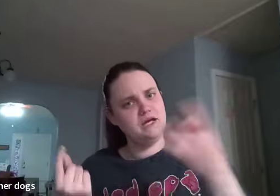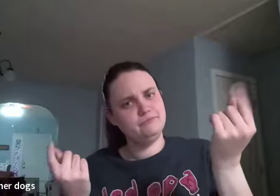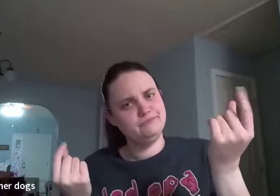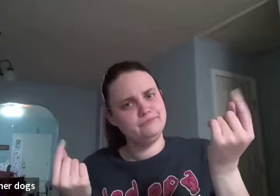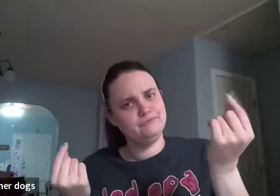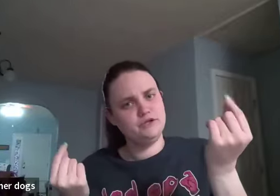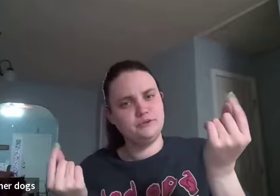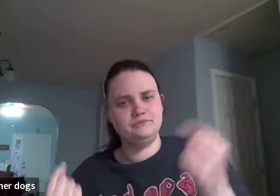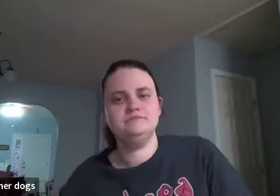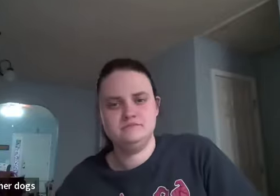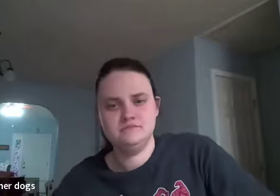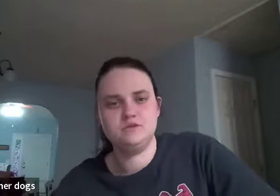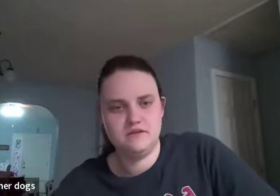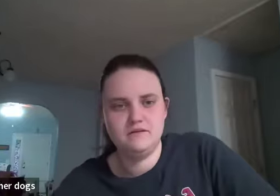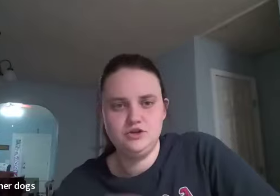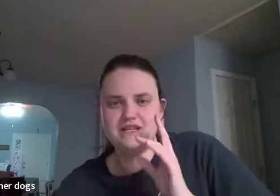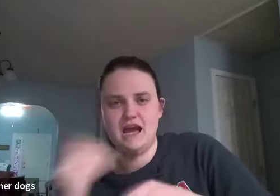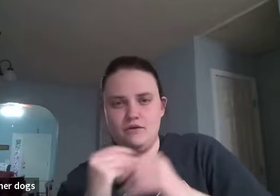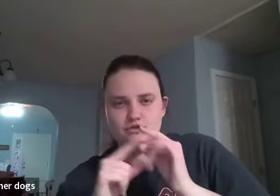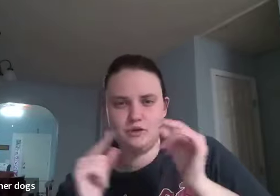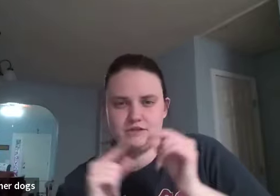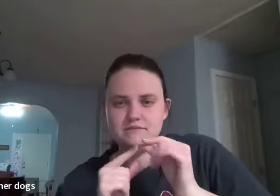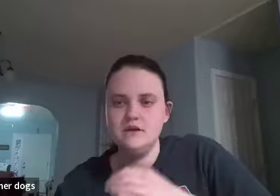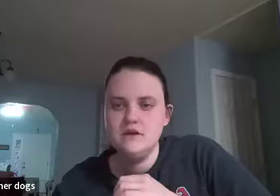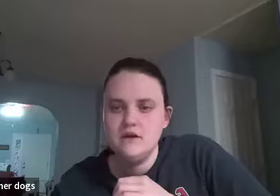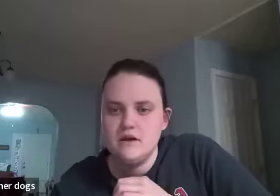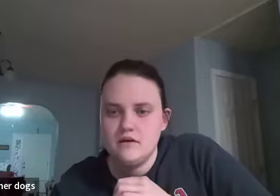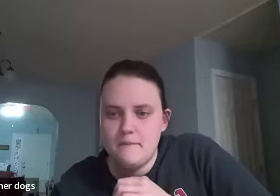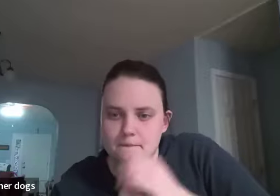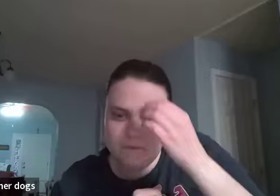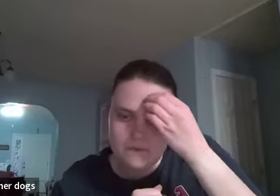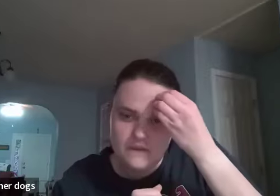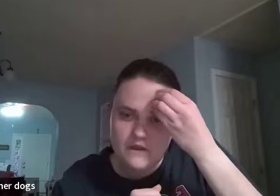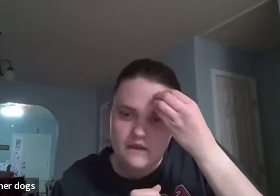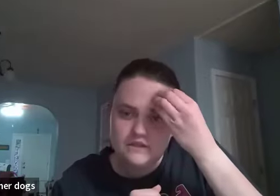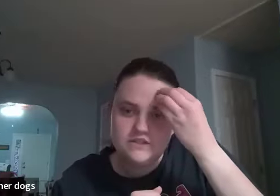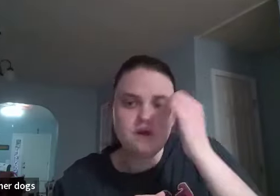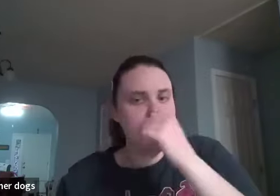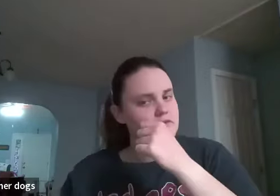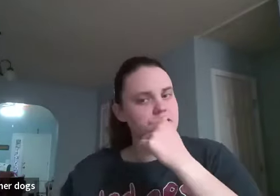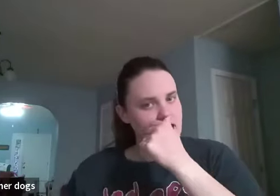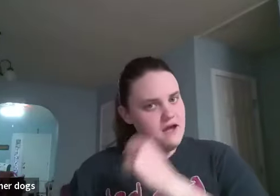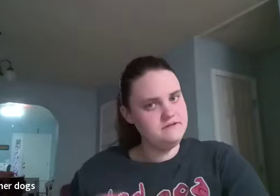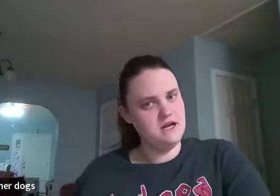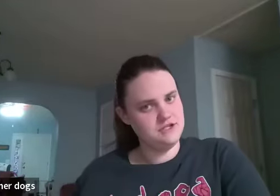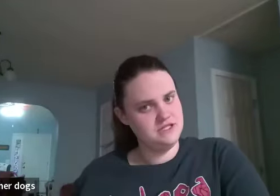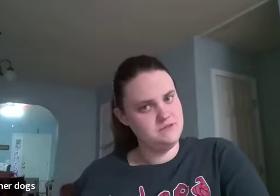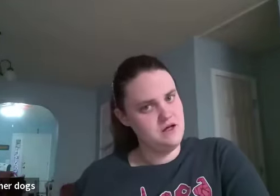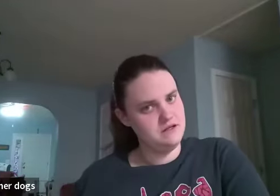Like what do? Sort of thing. You just add on those words. Okay. So I don't think we have done actually some of the